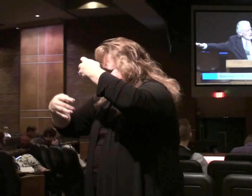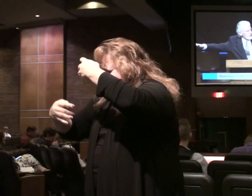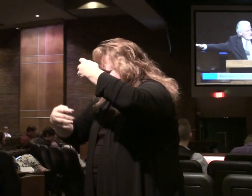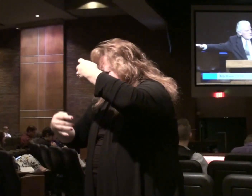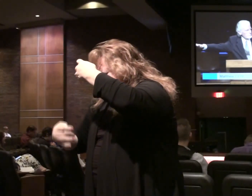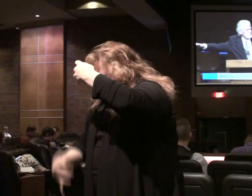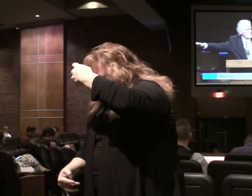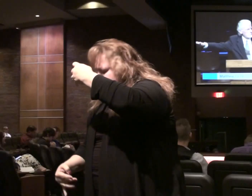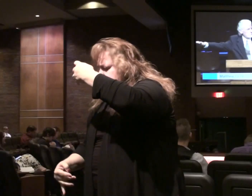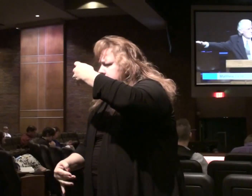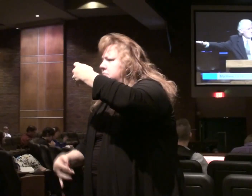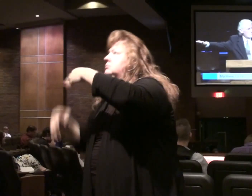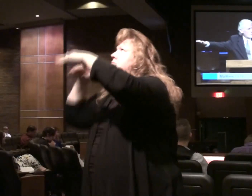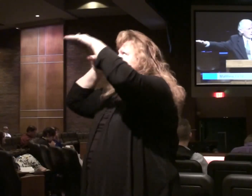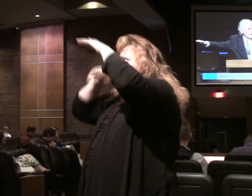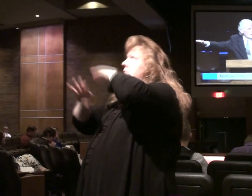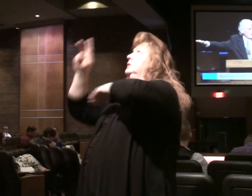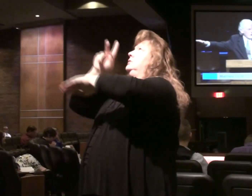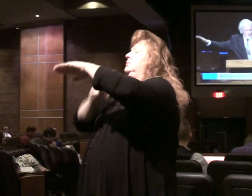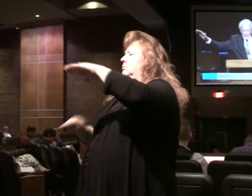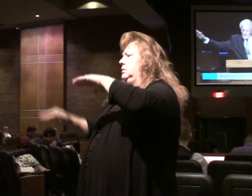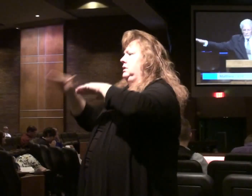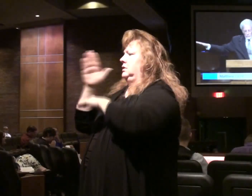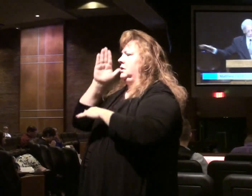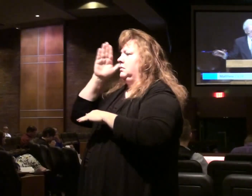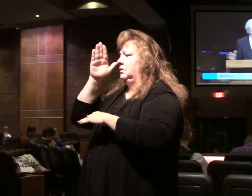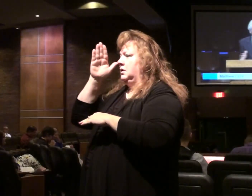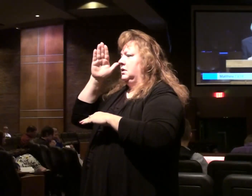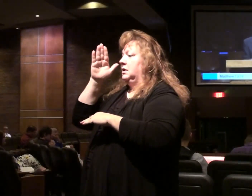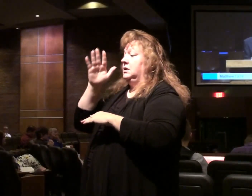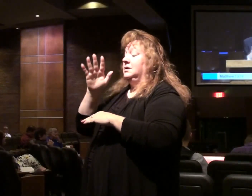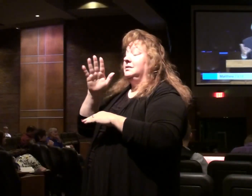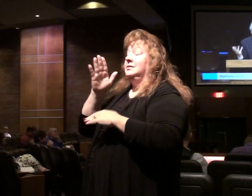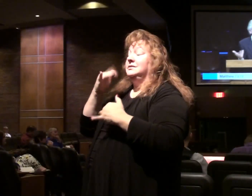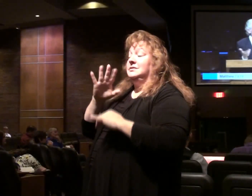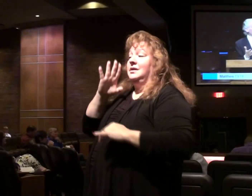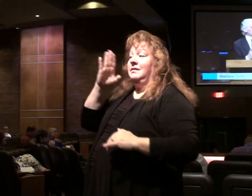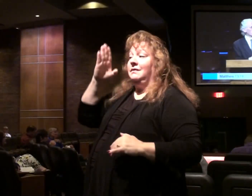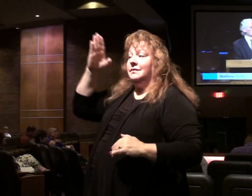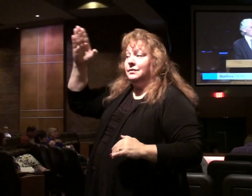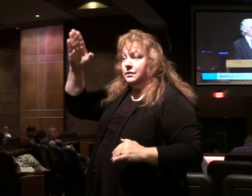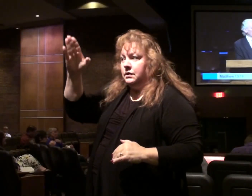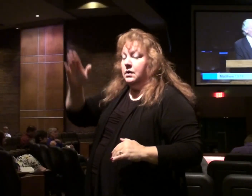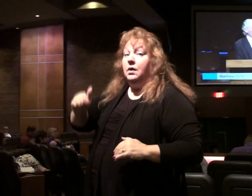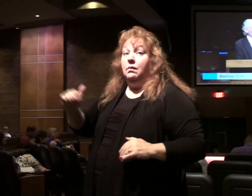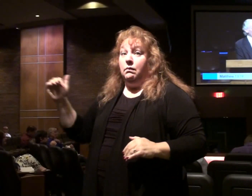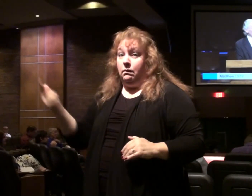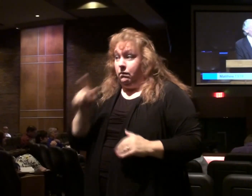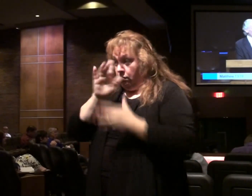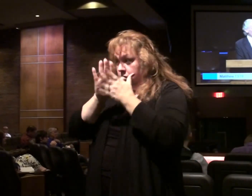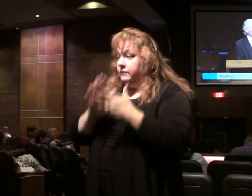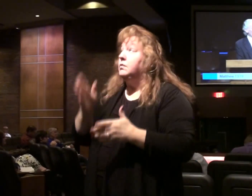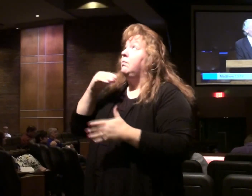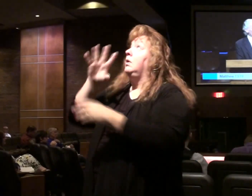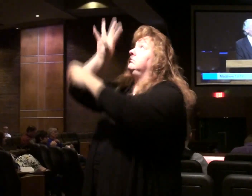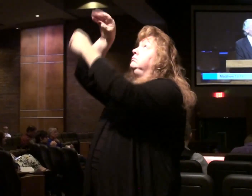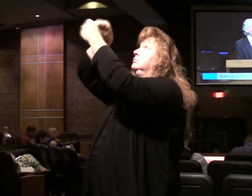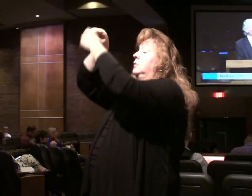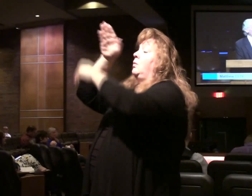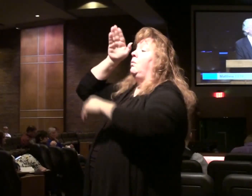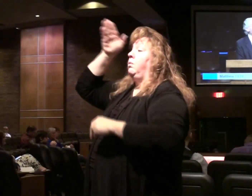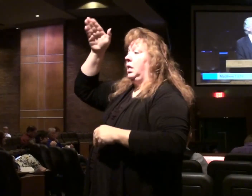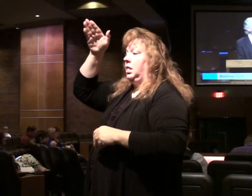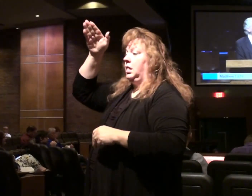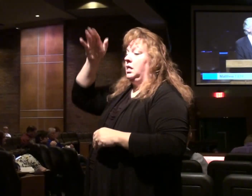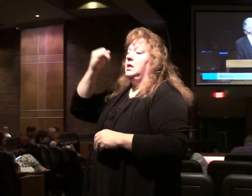enter the kingdom. And that future kingdom. All believers are going to be part of it. Israel will